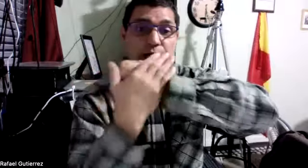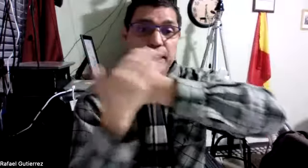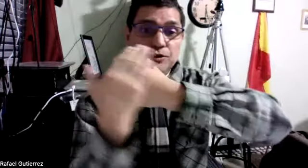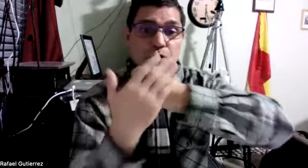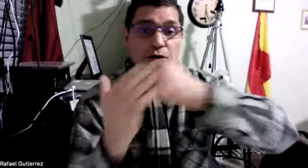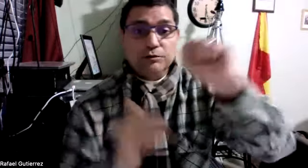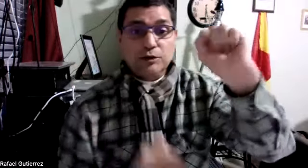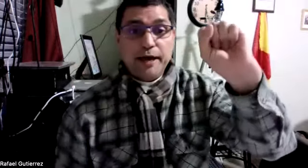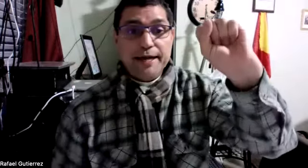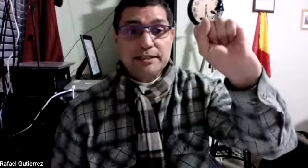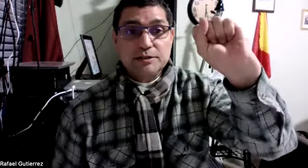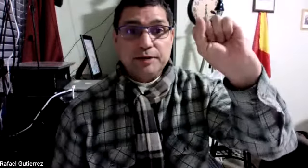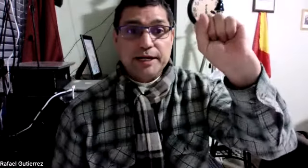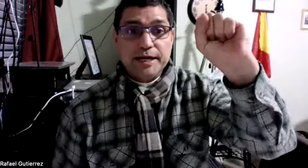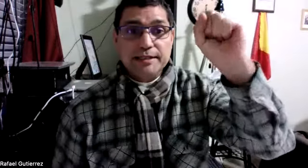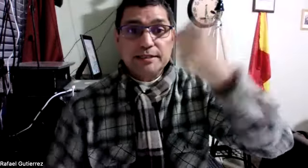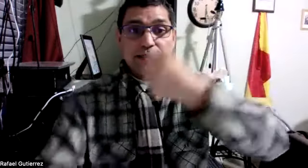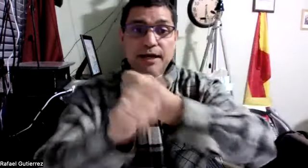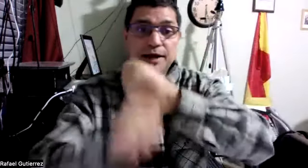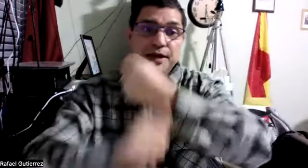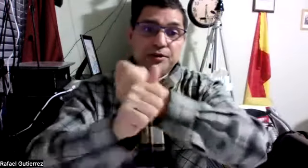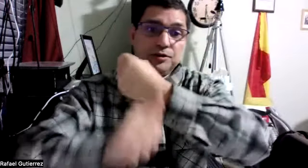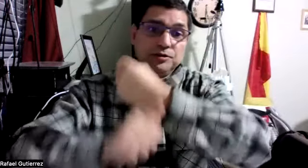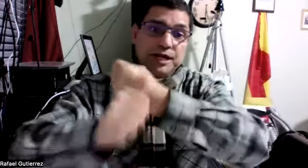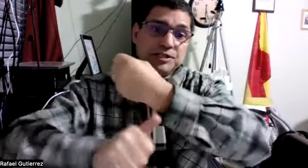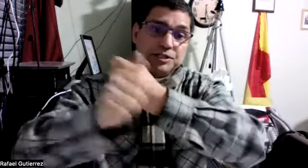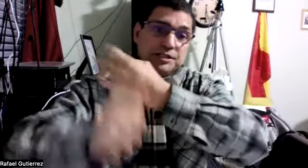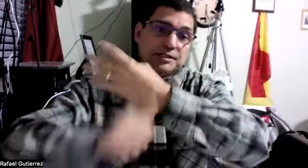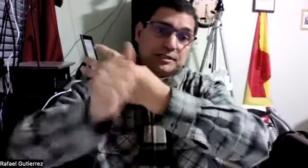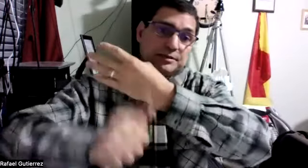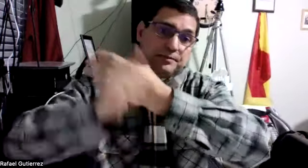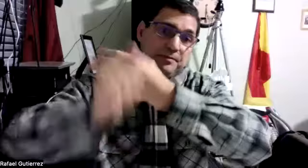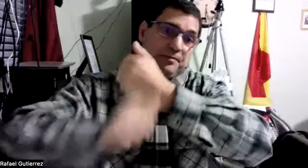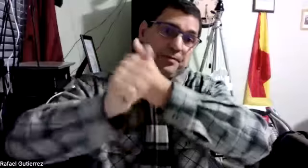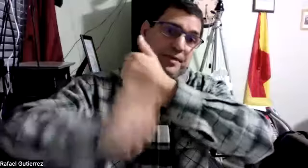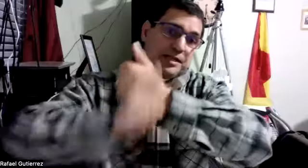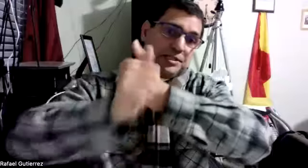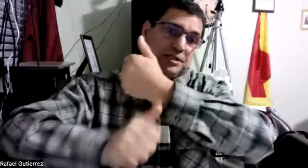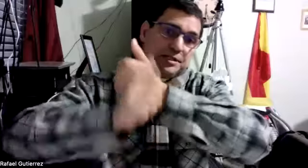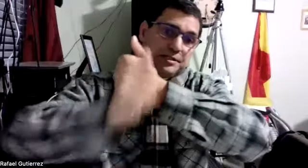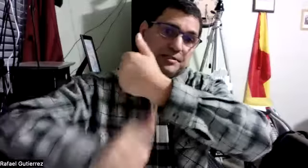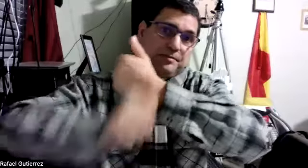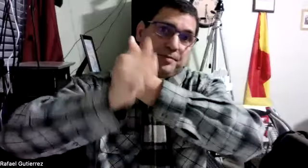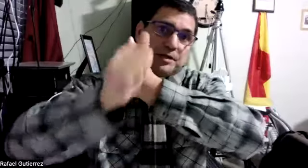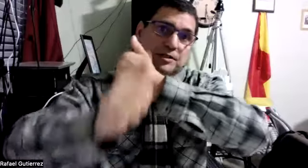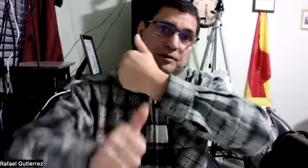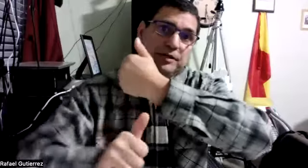and your S, you make an S, and then you do dangerous. Dangerous. So there